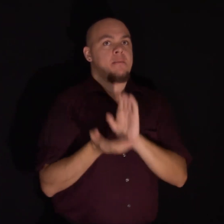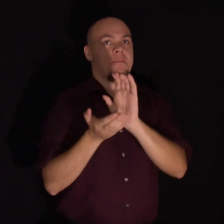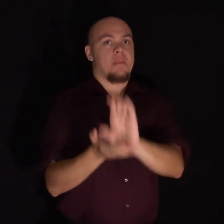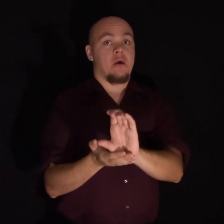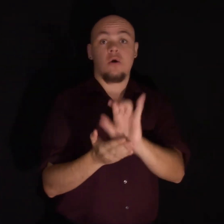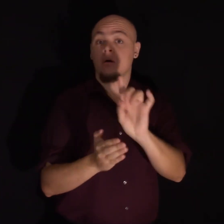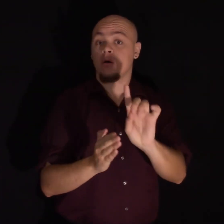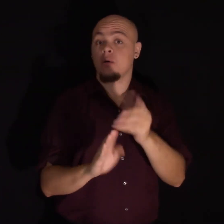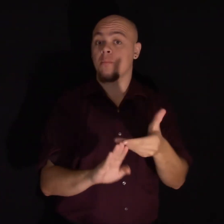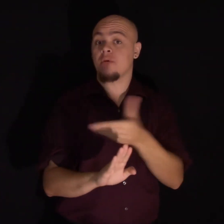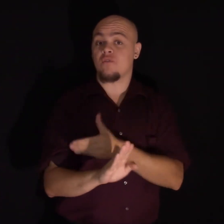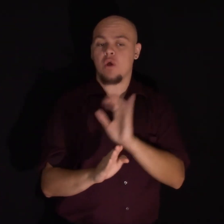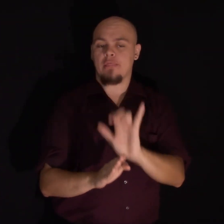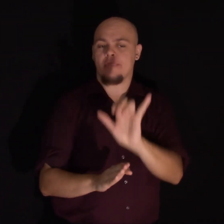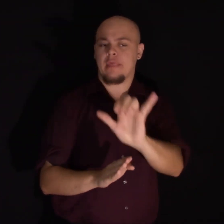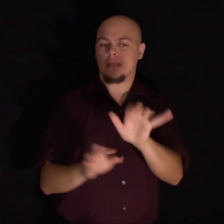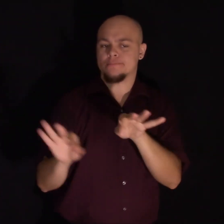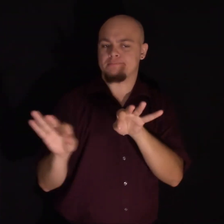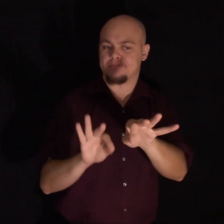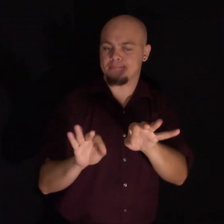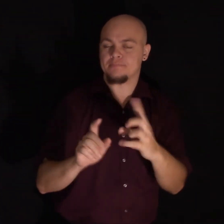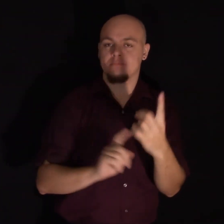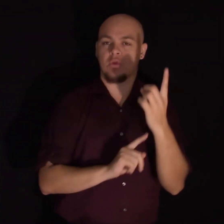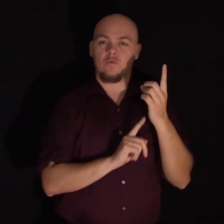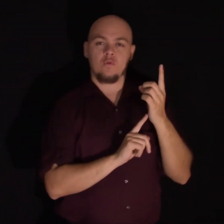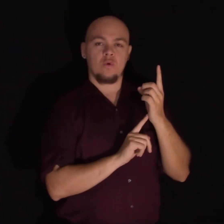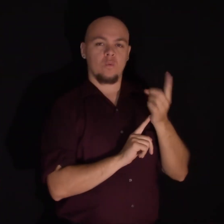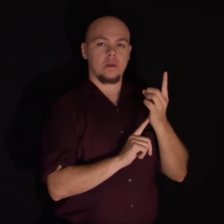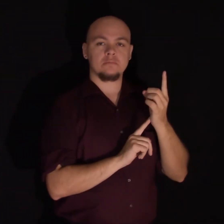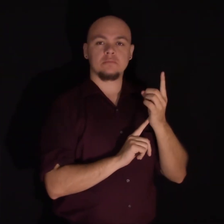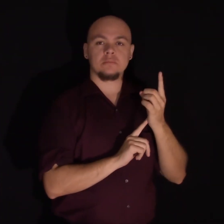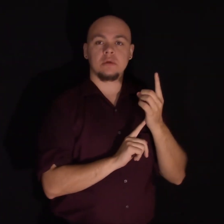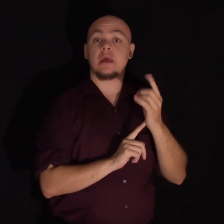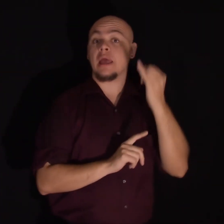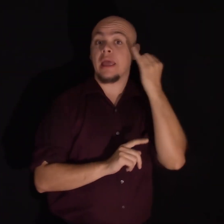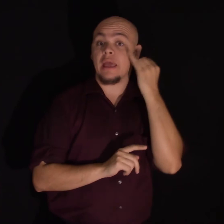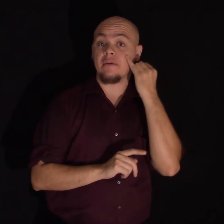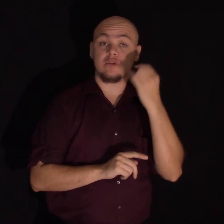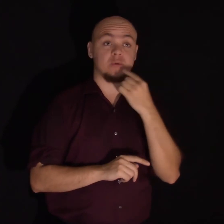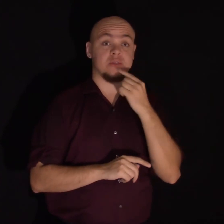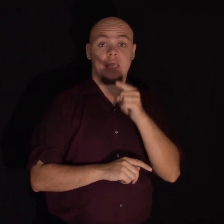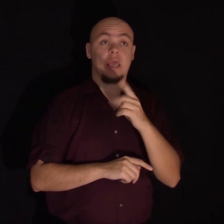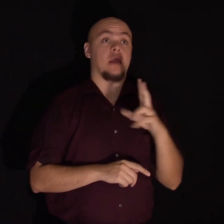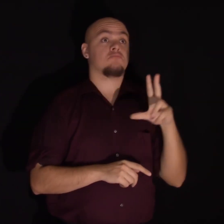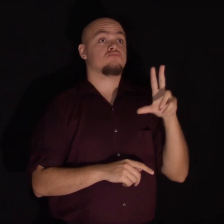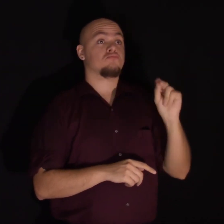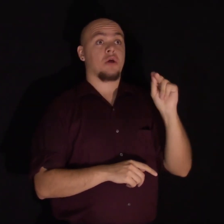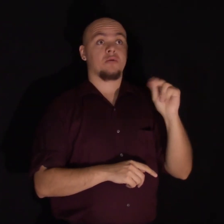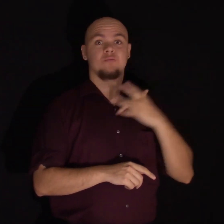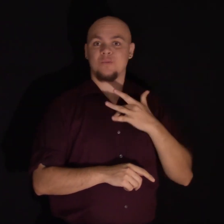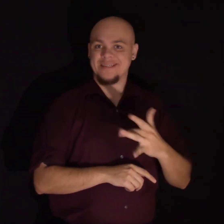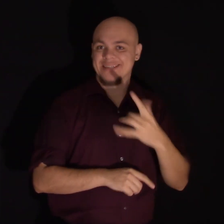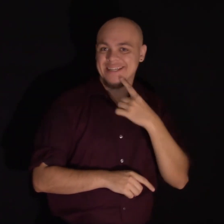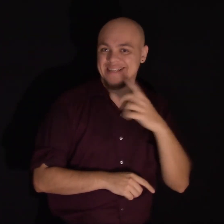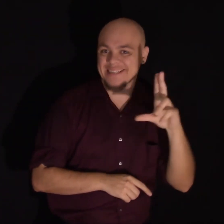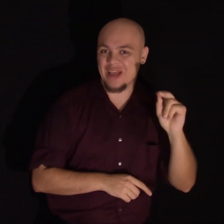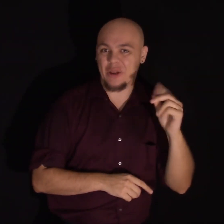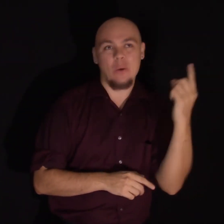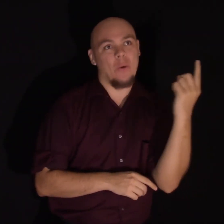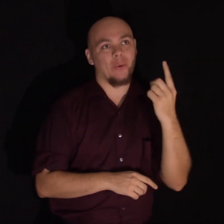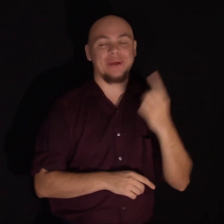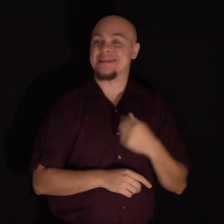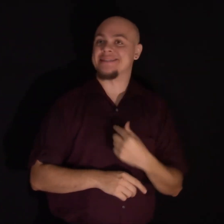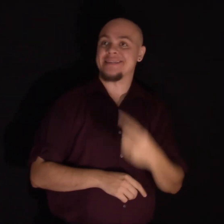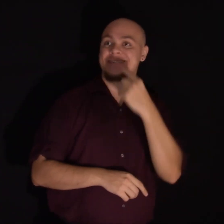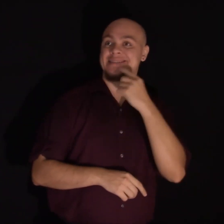step, let's just, for a second, examine what happens if you say no to the choice, because we do it all the time, right? You don't have to